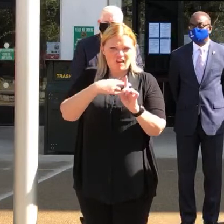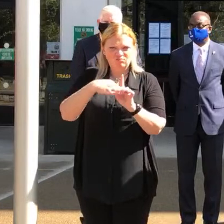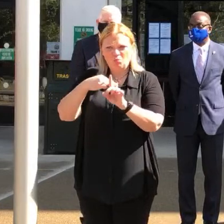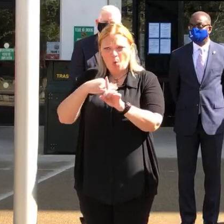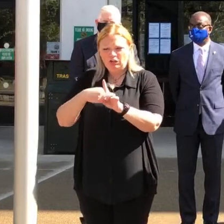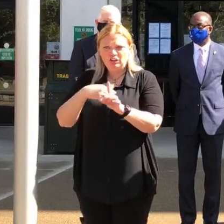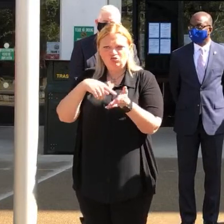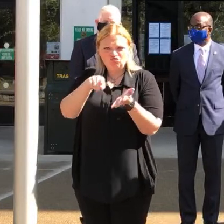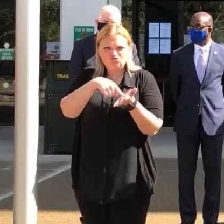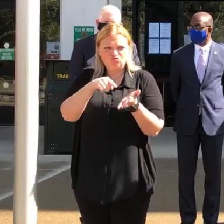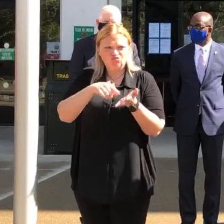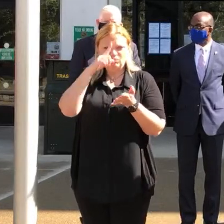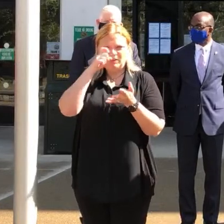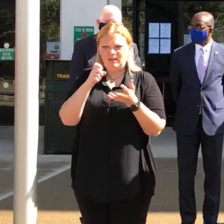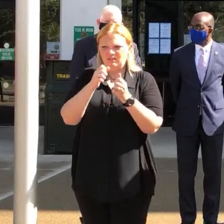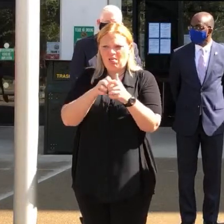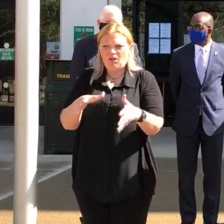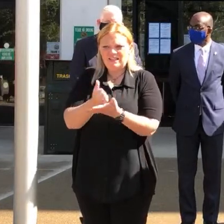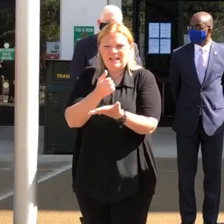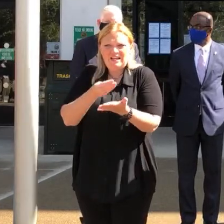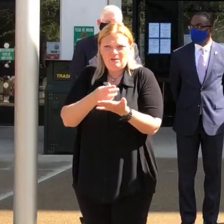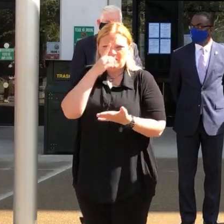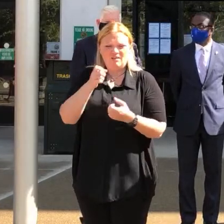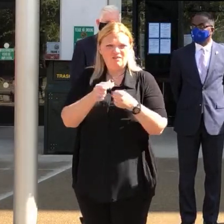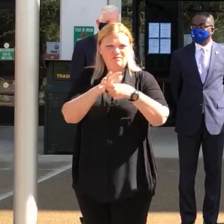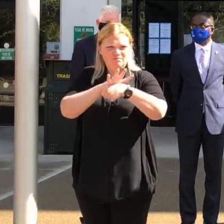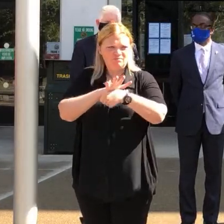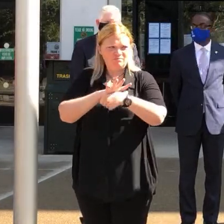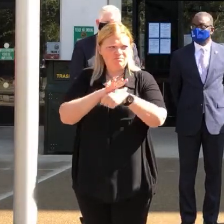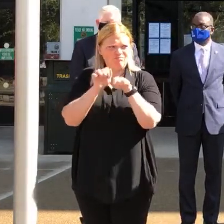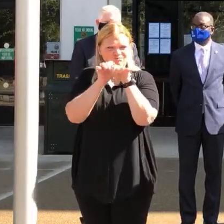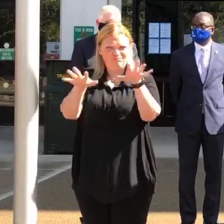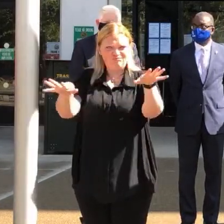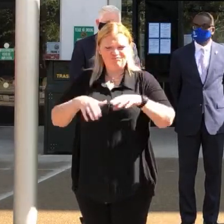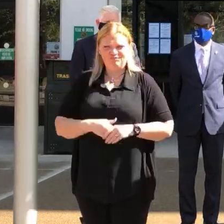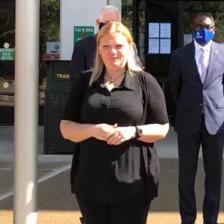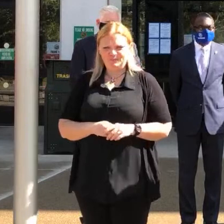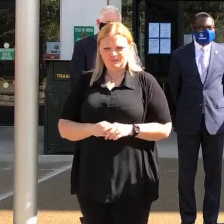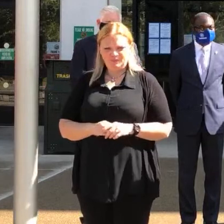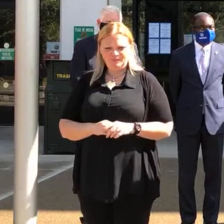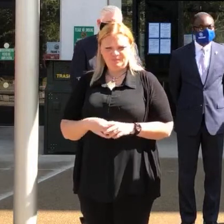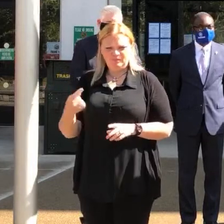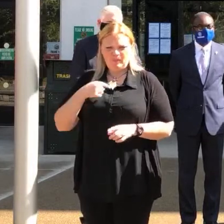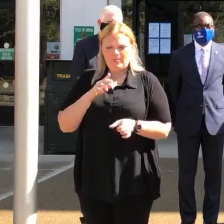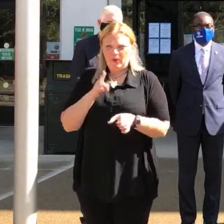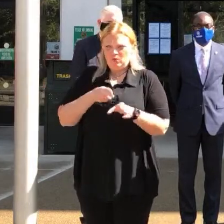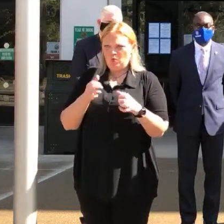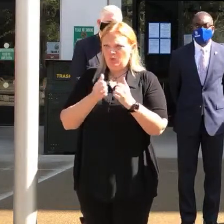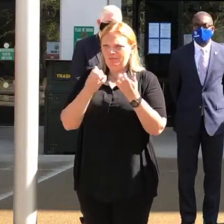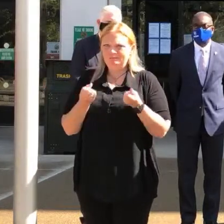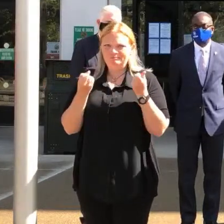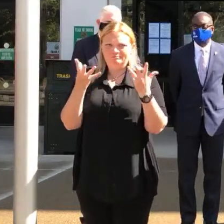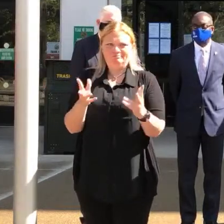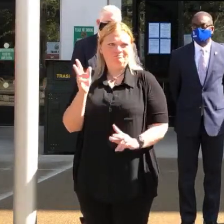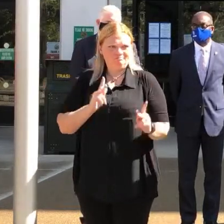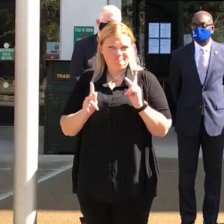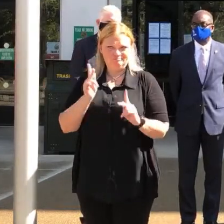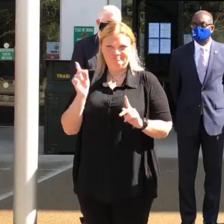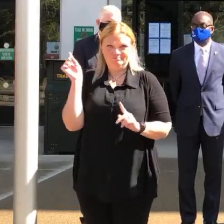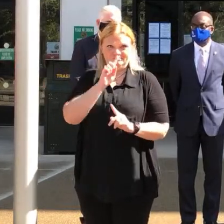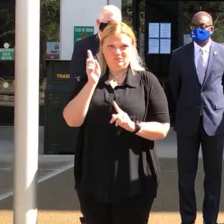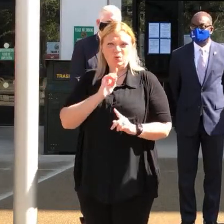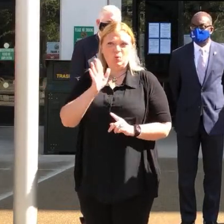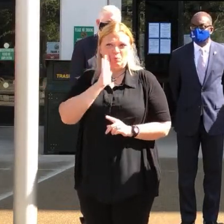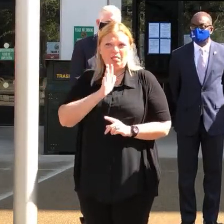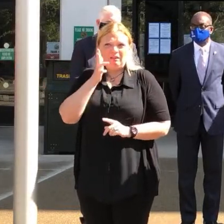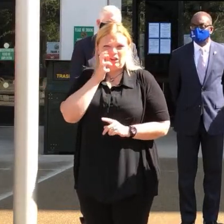mortgage payment due to lost income as a result of the COVID-19 pandemic. We are joined here by a number of individuals today. You will hear